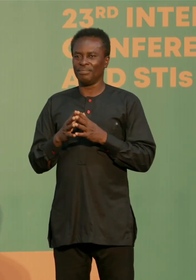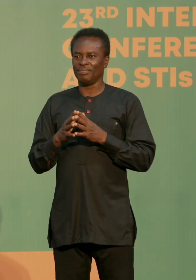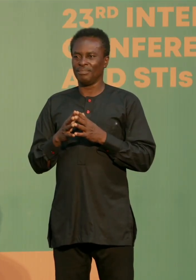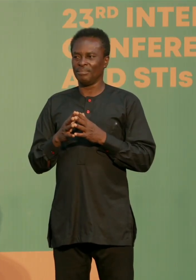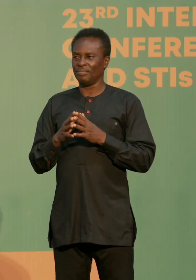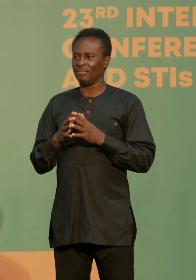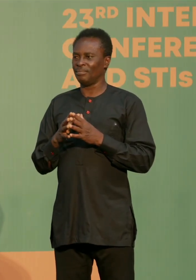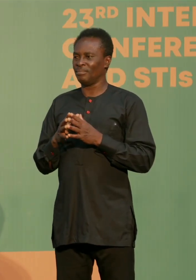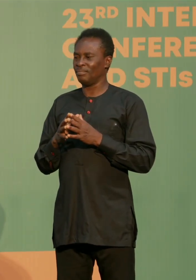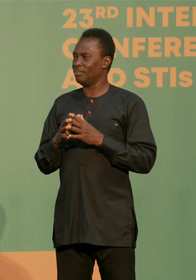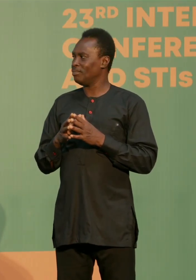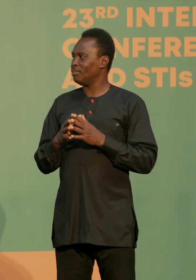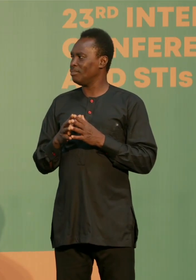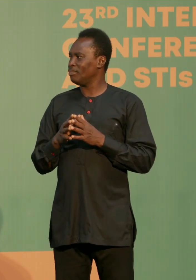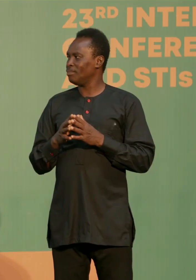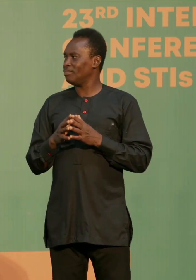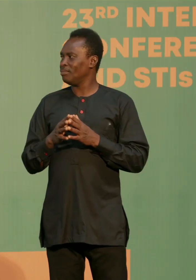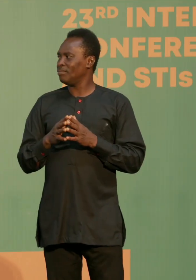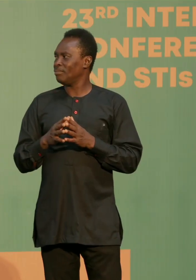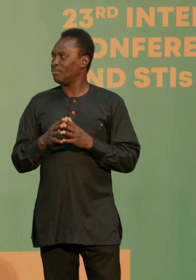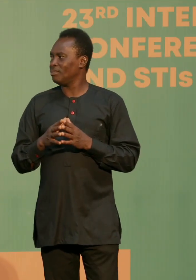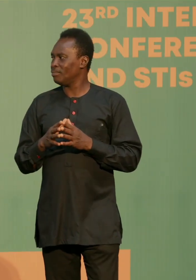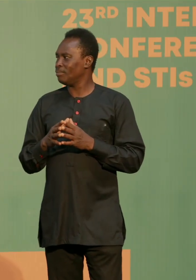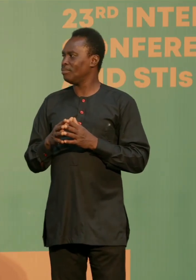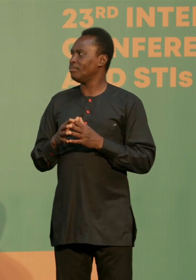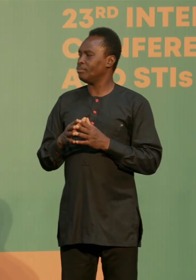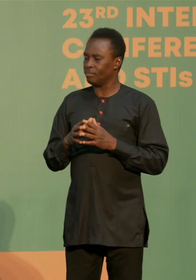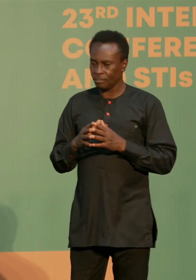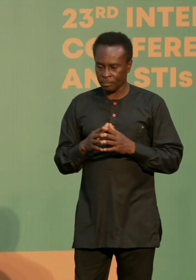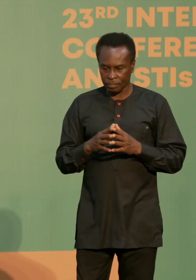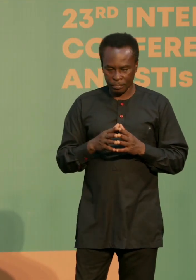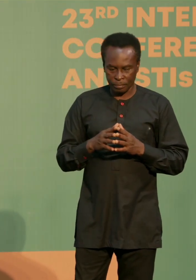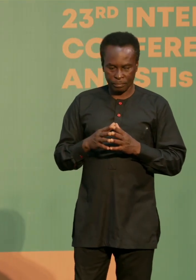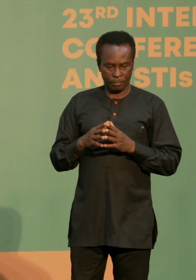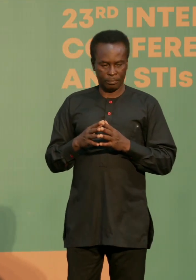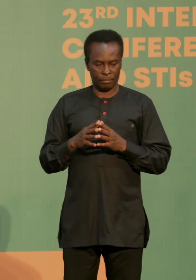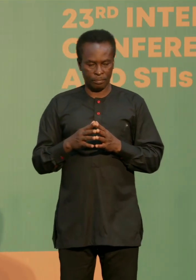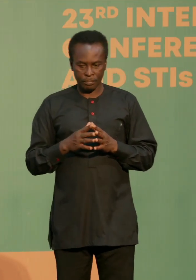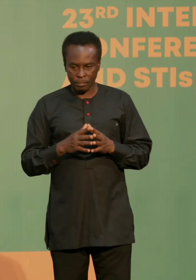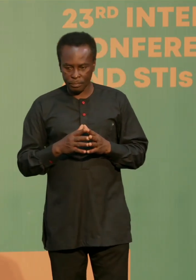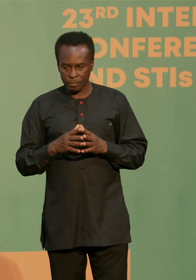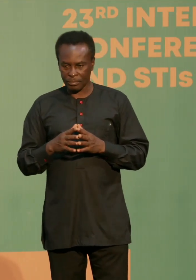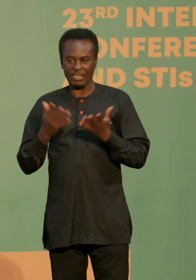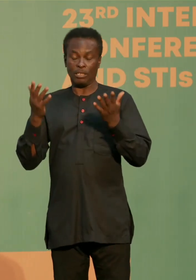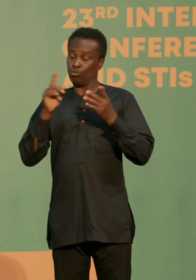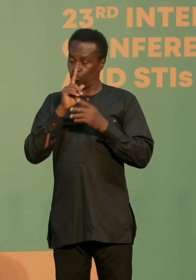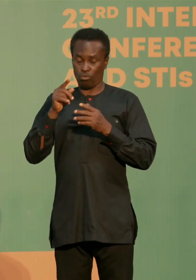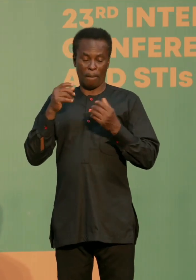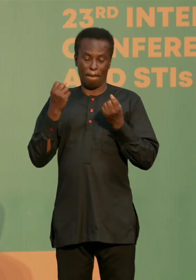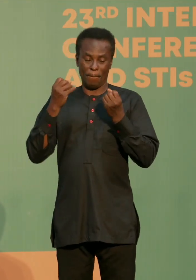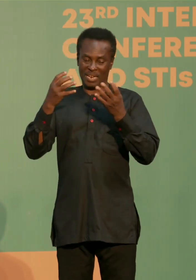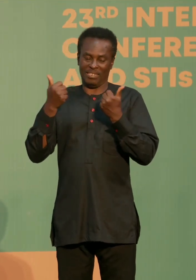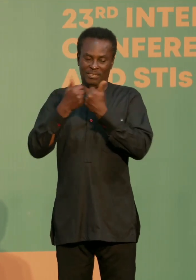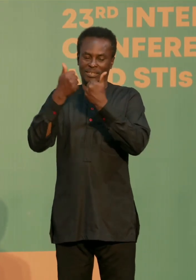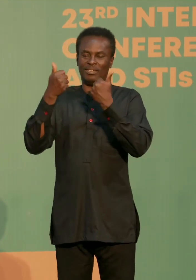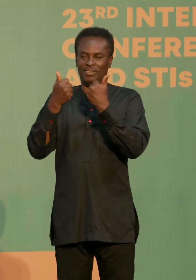Low and middle-income countries will have many challenges. As Dr. Chirenje